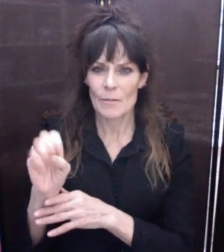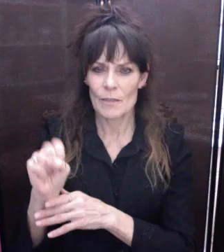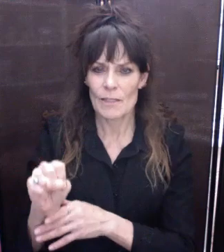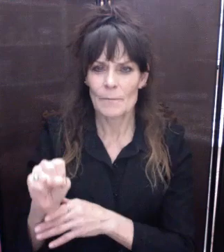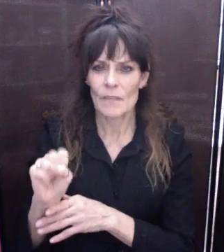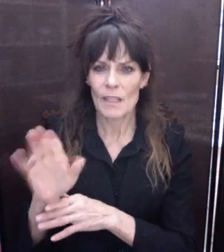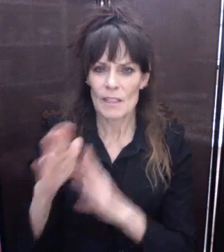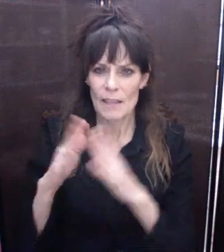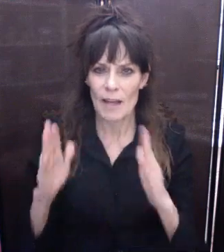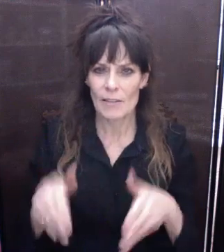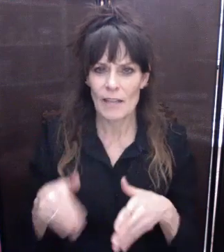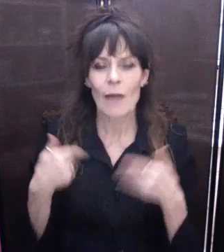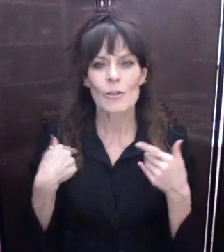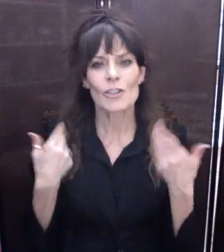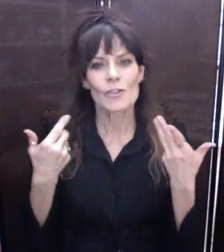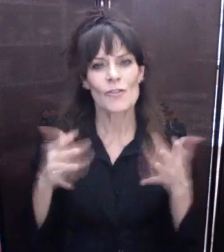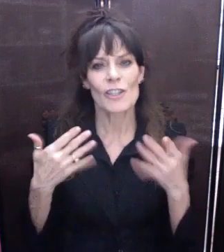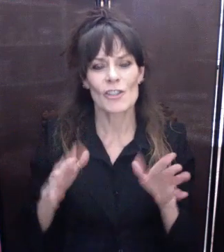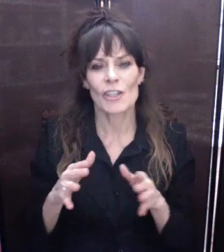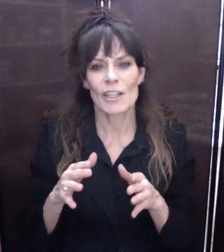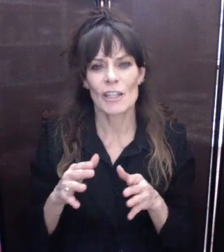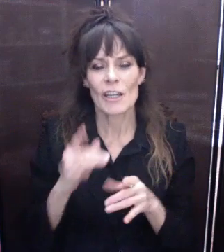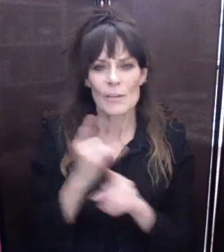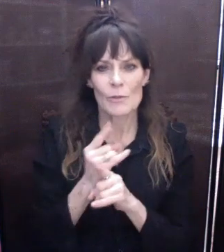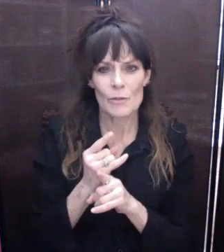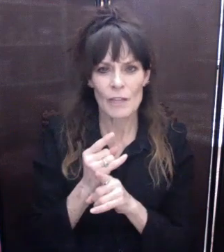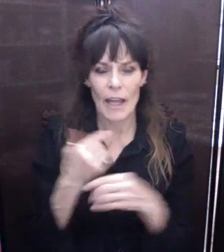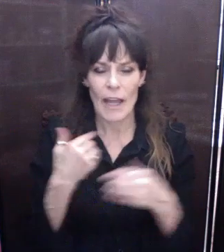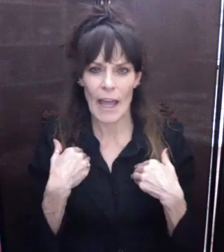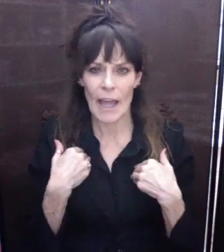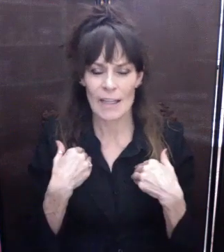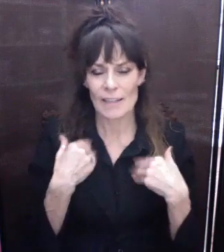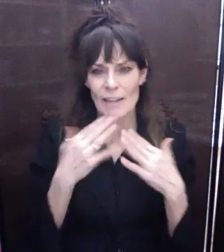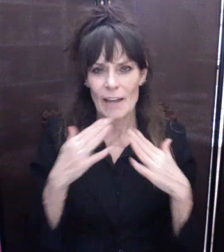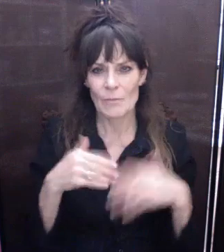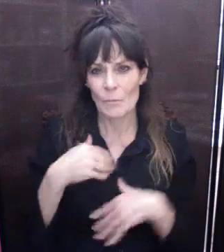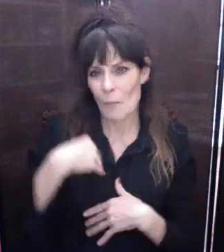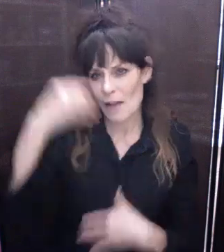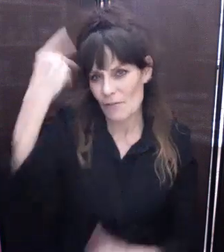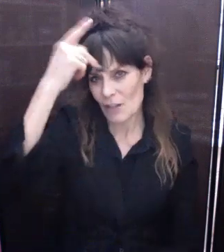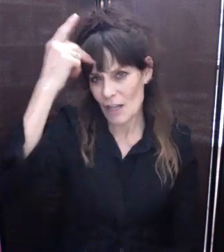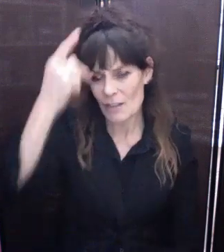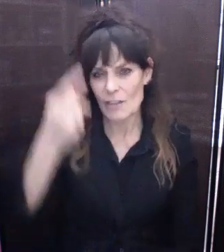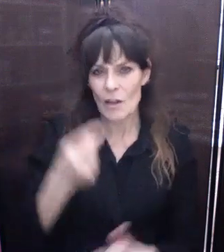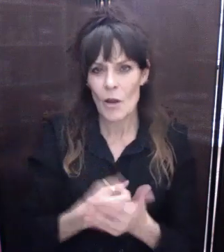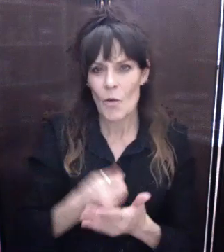was just finishing the booze that I had in the house, so I guess it was my philosophy was more waste not, want not at the